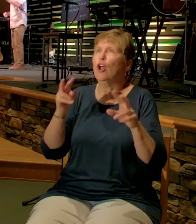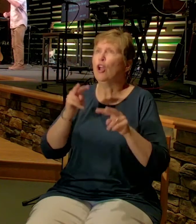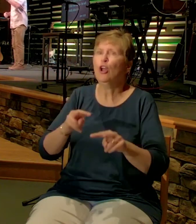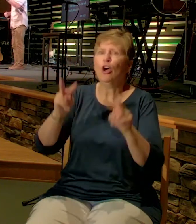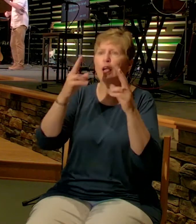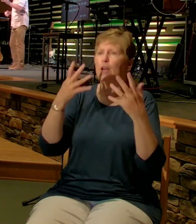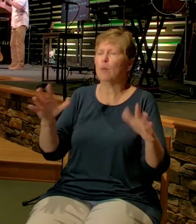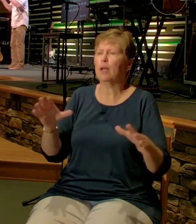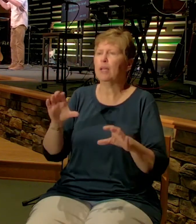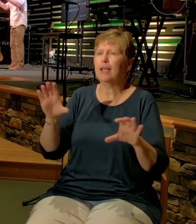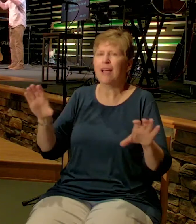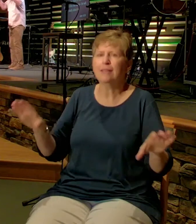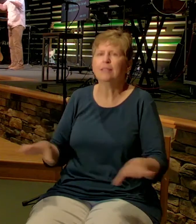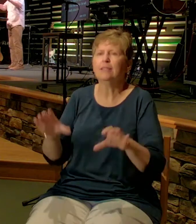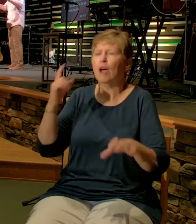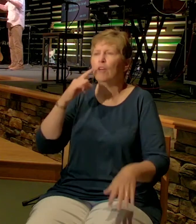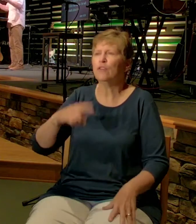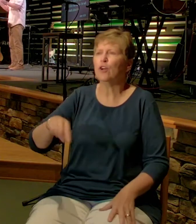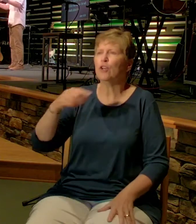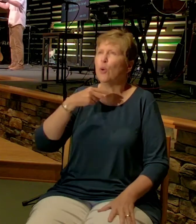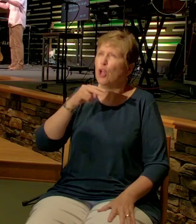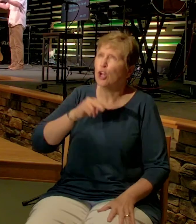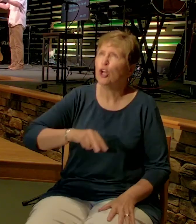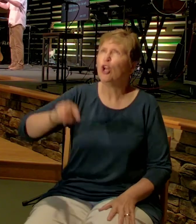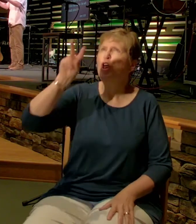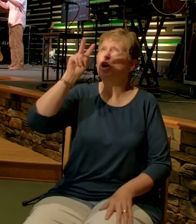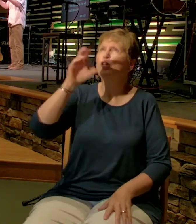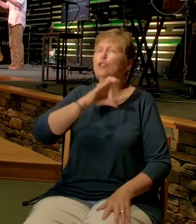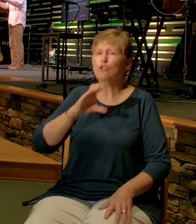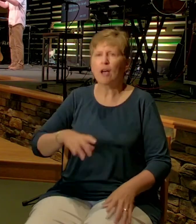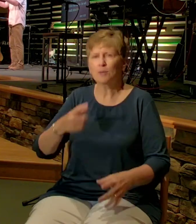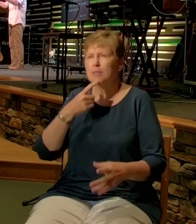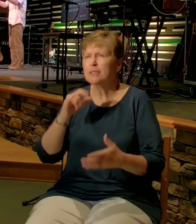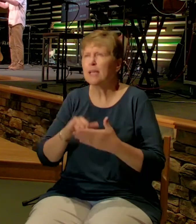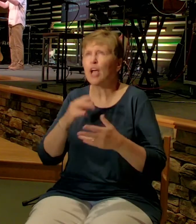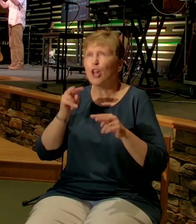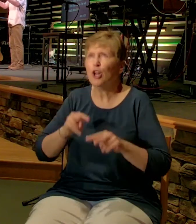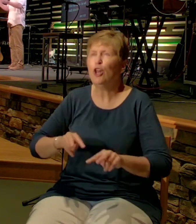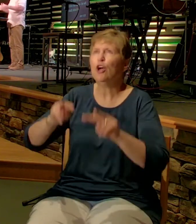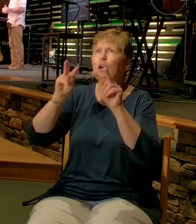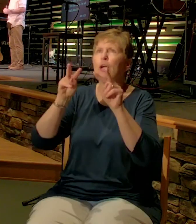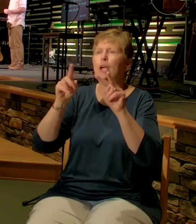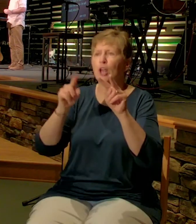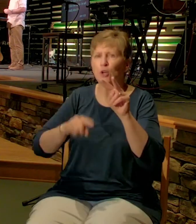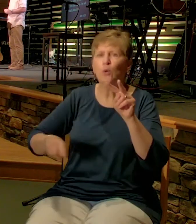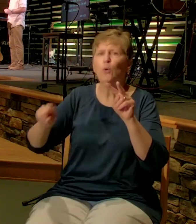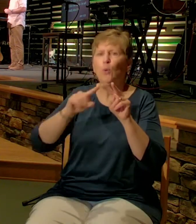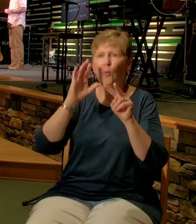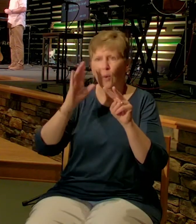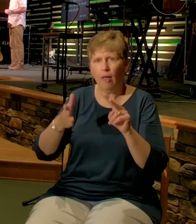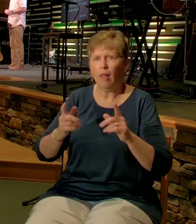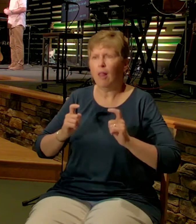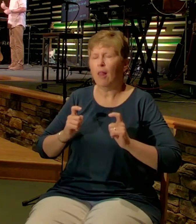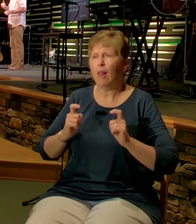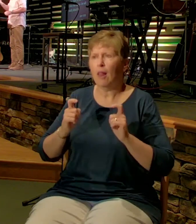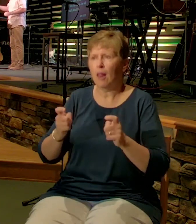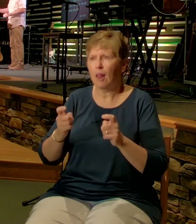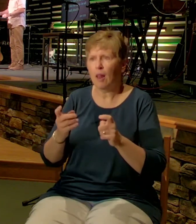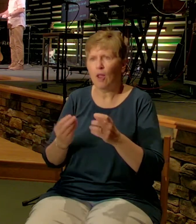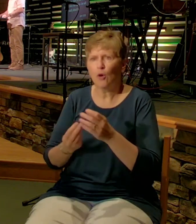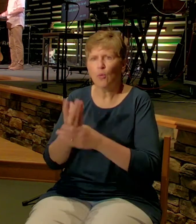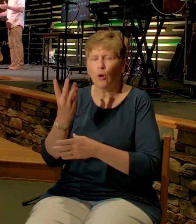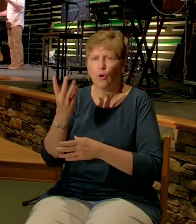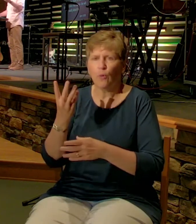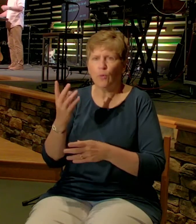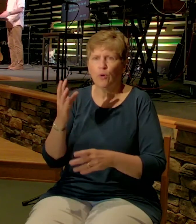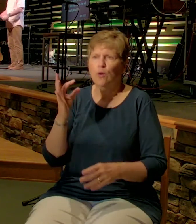And so people would say, look to Christ. Just look to him. And you will bear fruit. And isn't that what